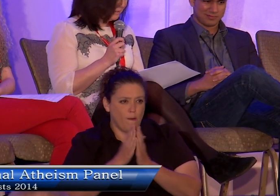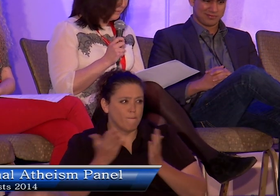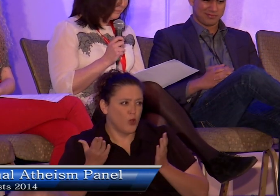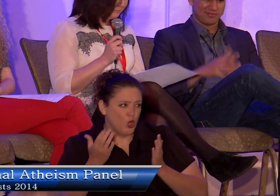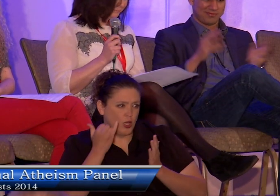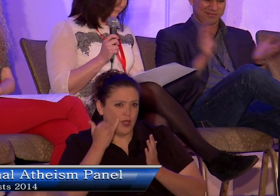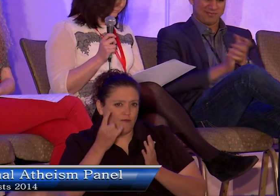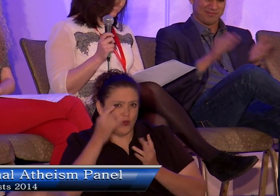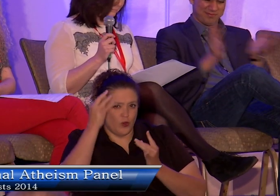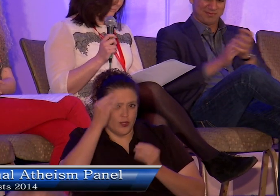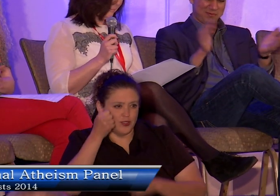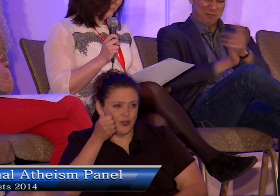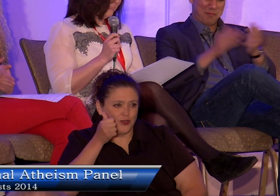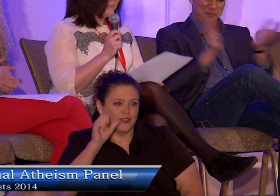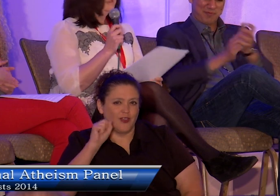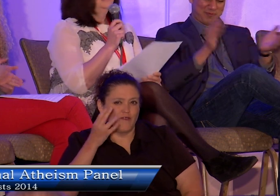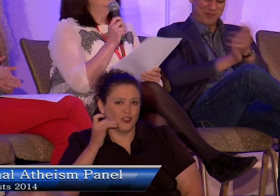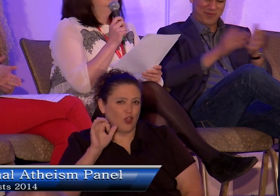scholar.